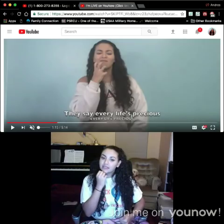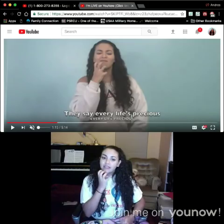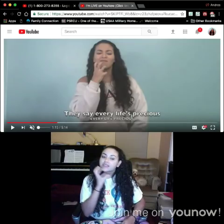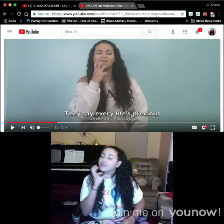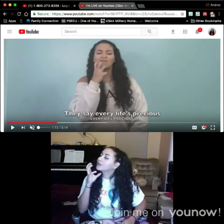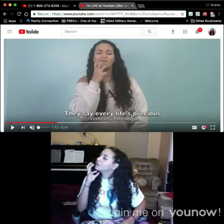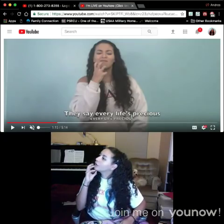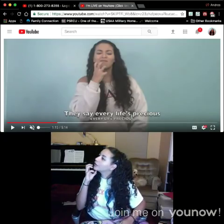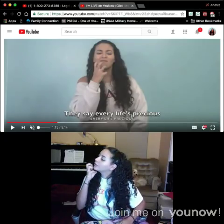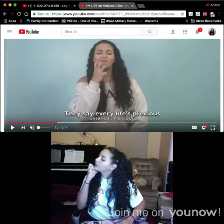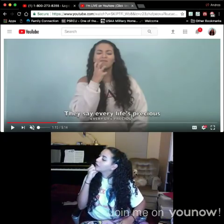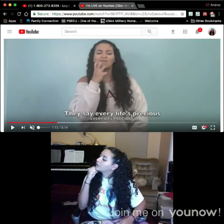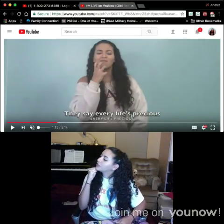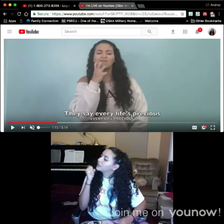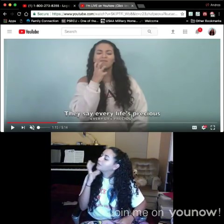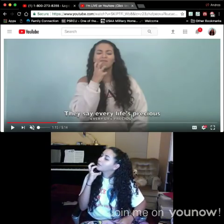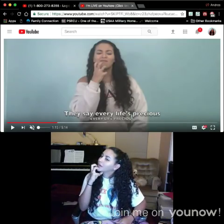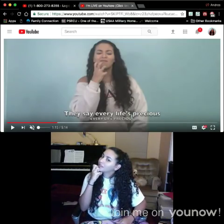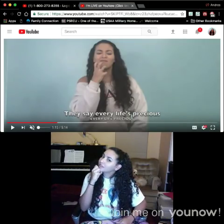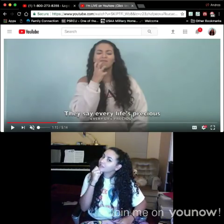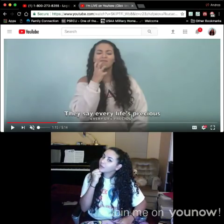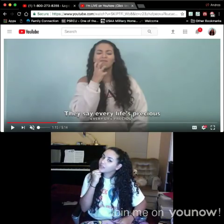precious. It is like you are closing on your chin.